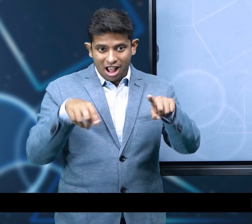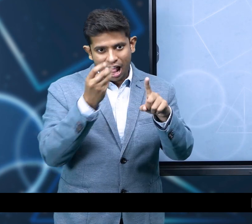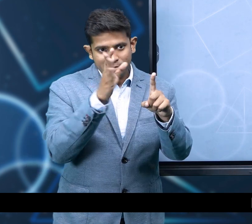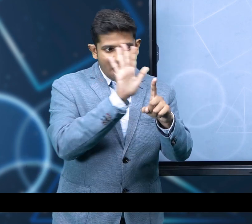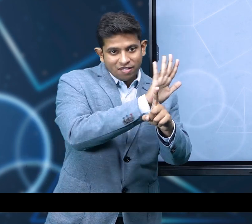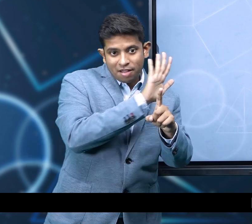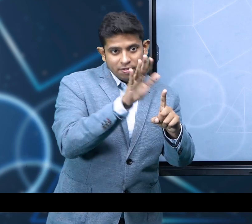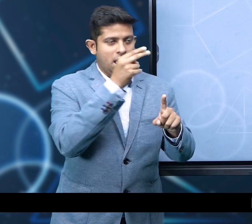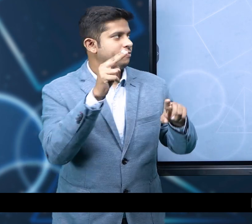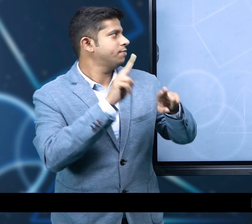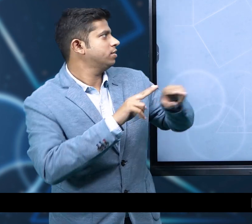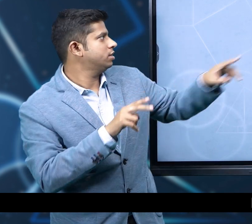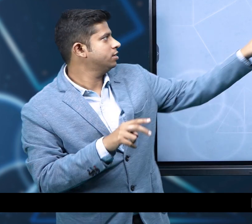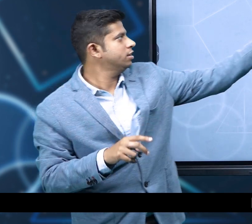factors,